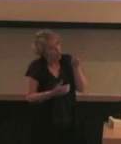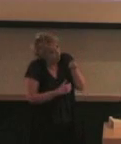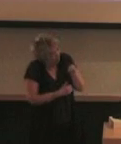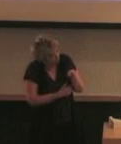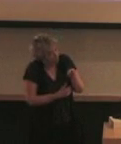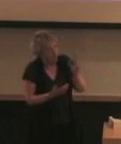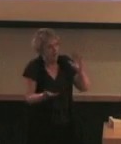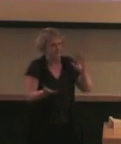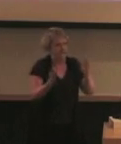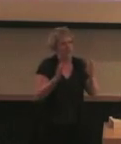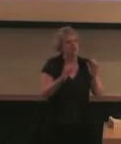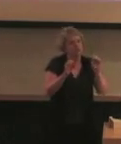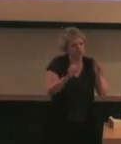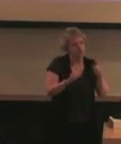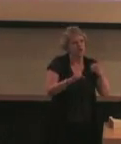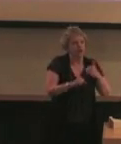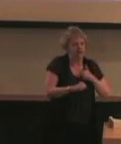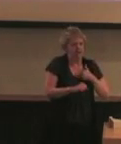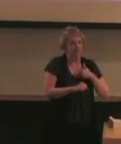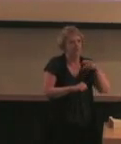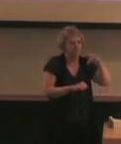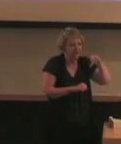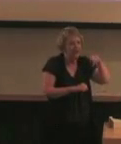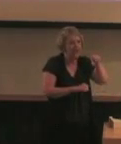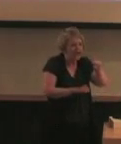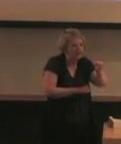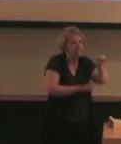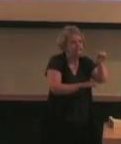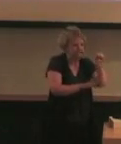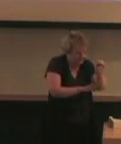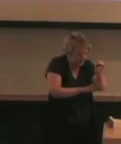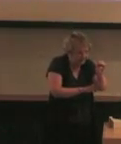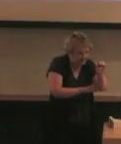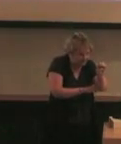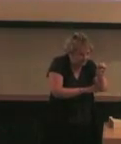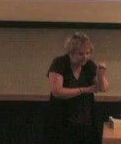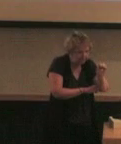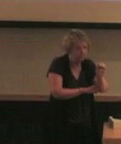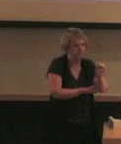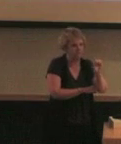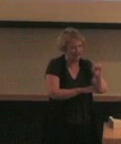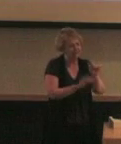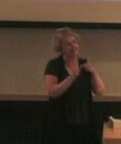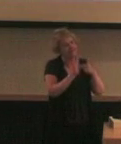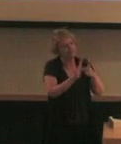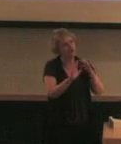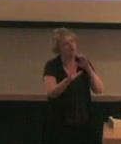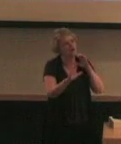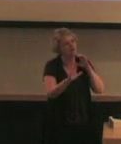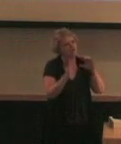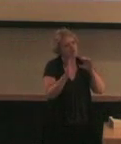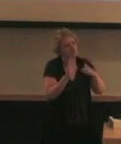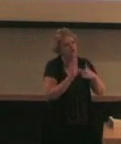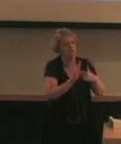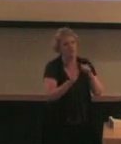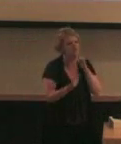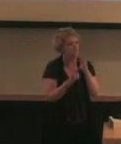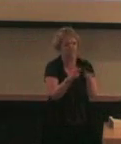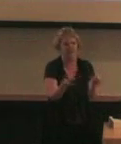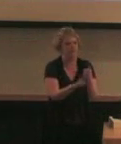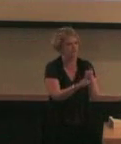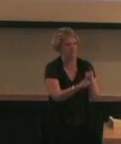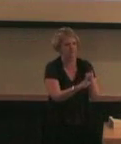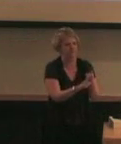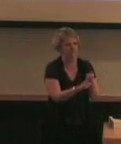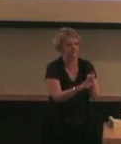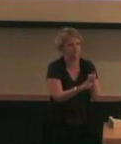exact English, pigeon sign English. These are examples of a communication mode, but they are not languages. So